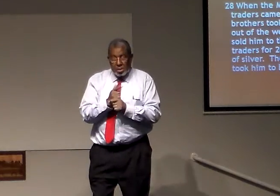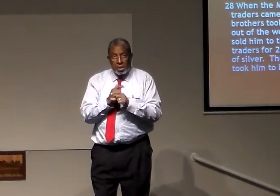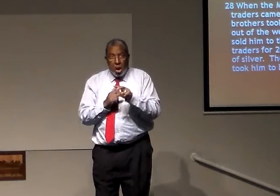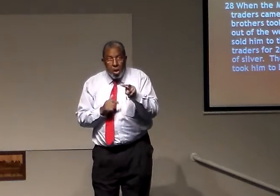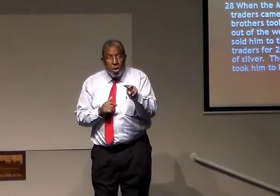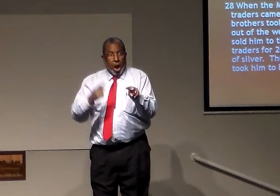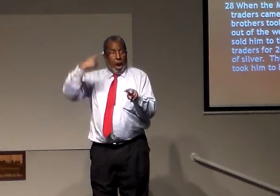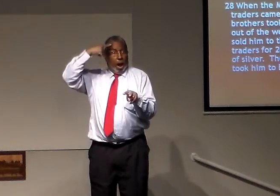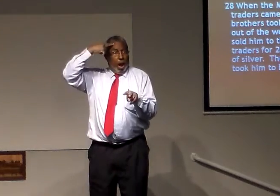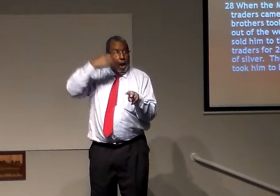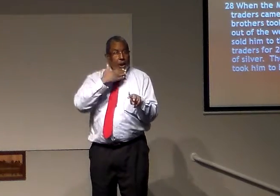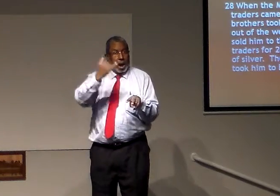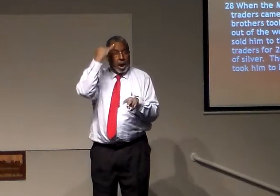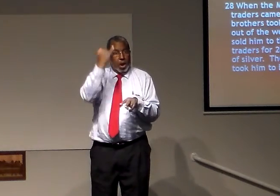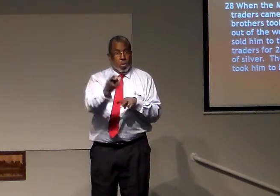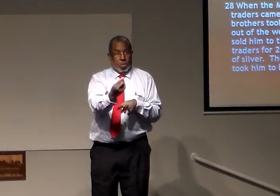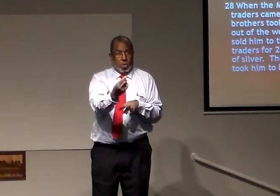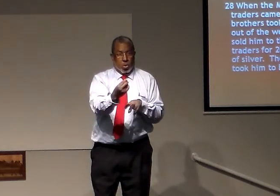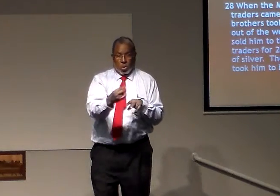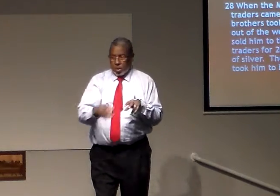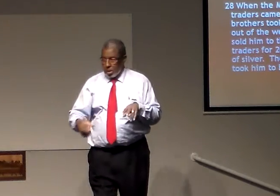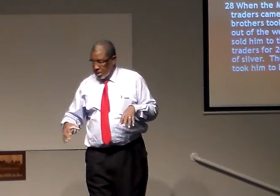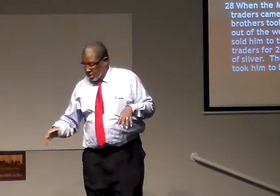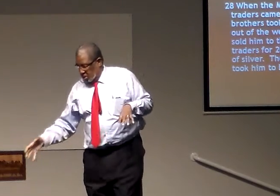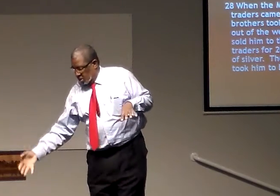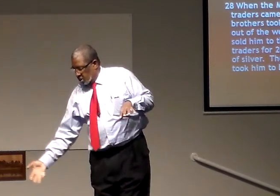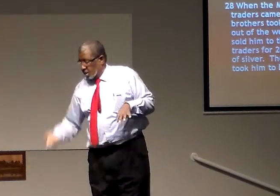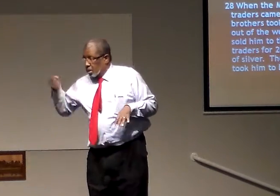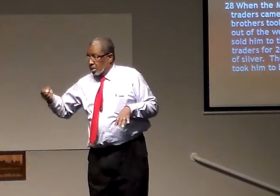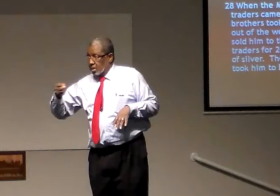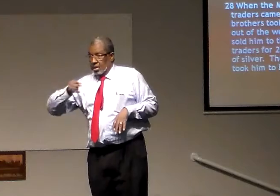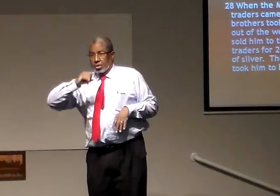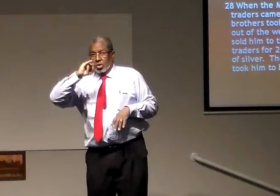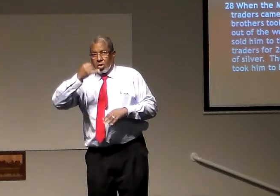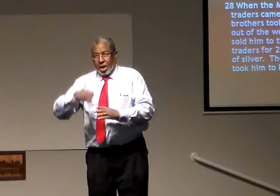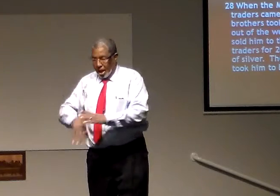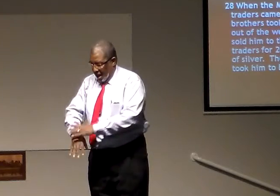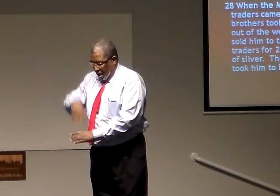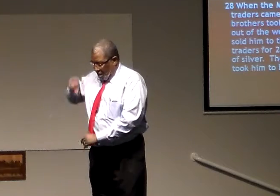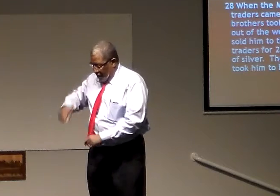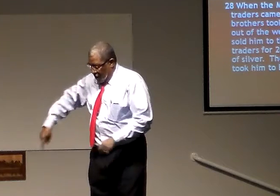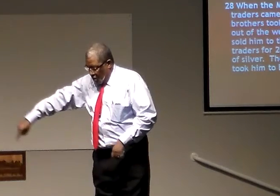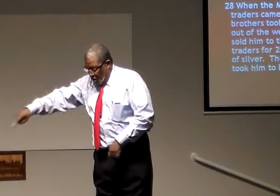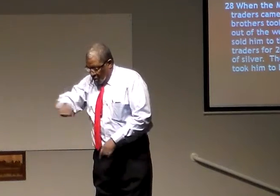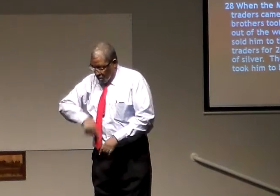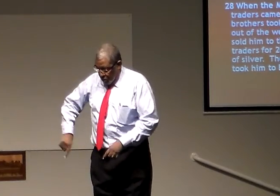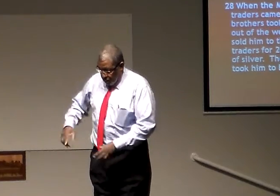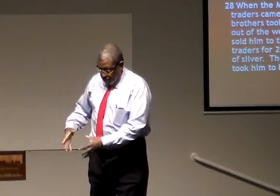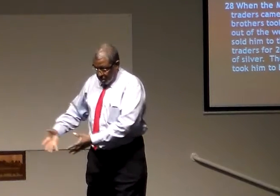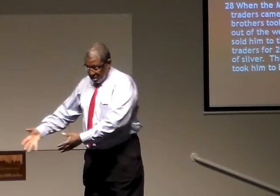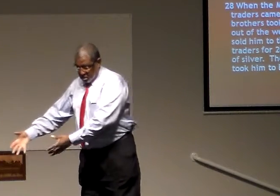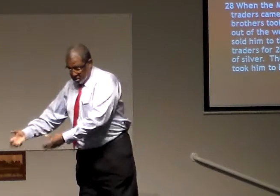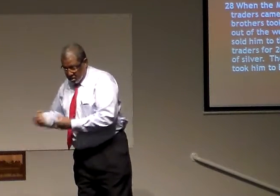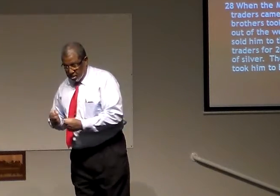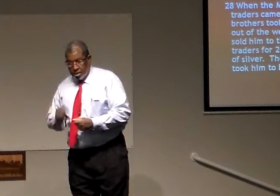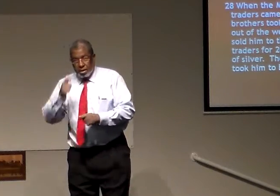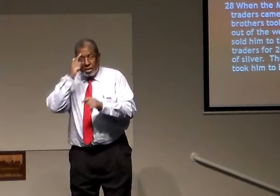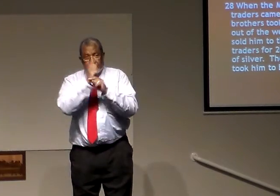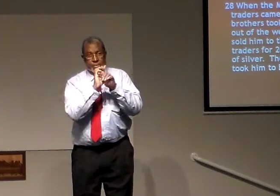by. They said, wait, I have a good idea. So let's get Joseph out of the well